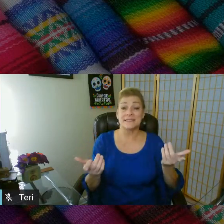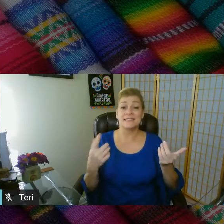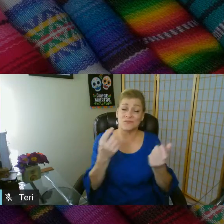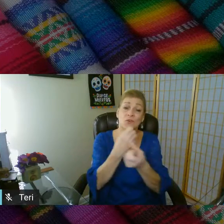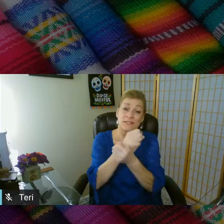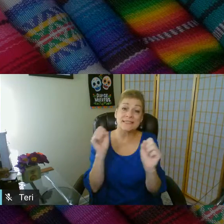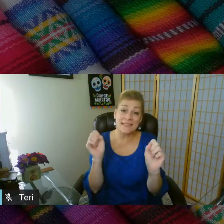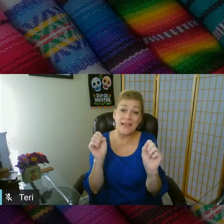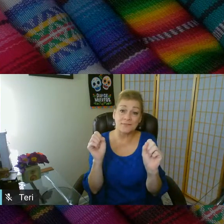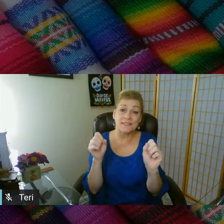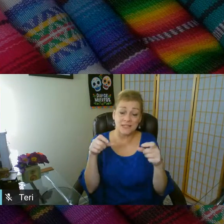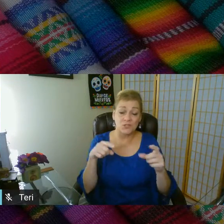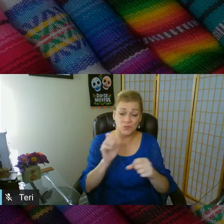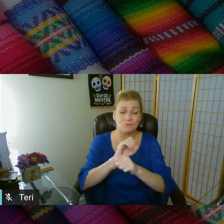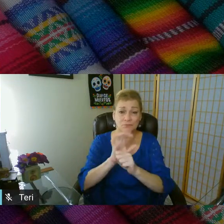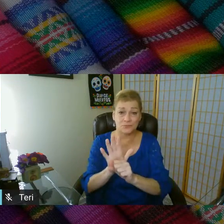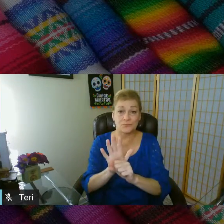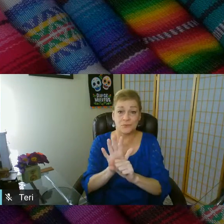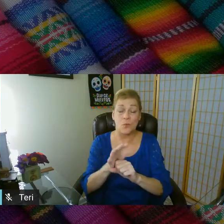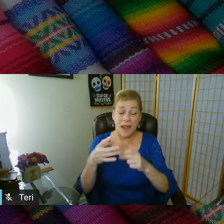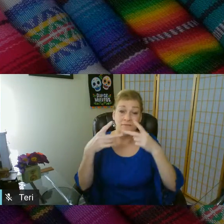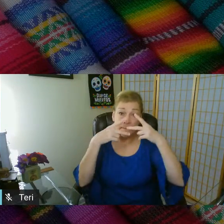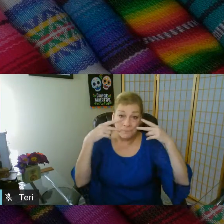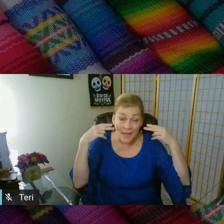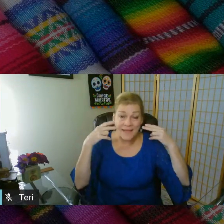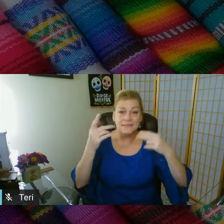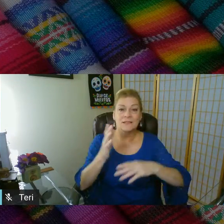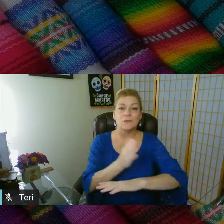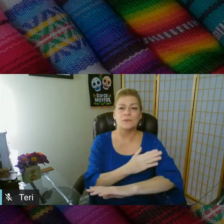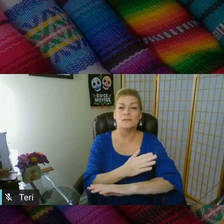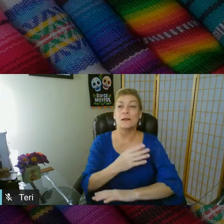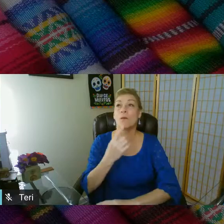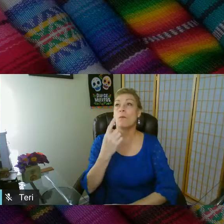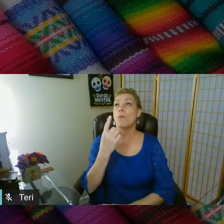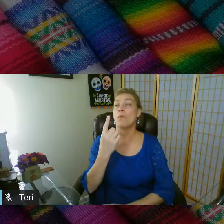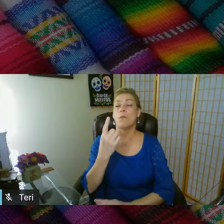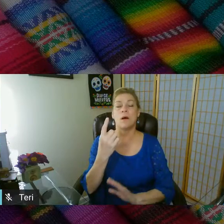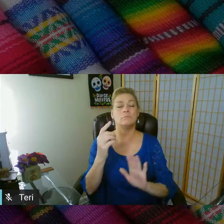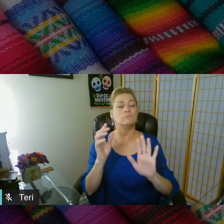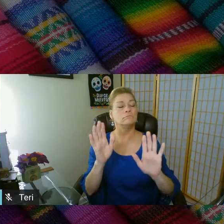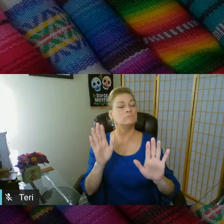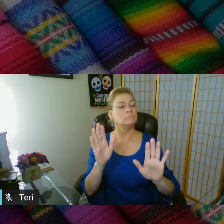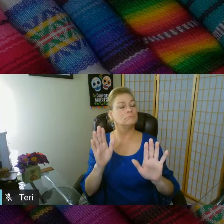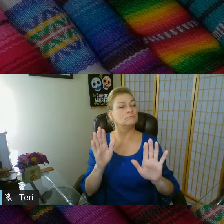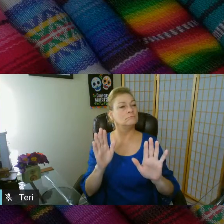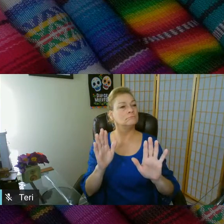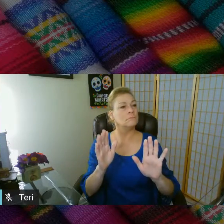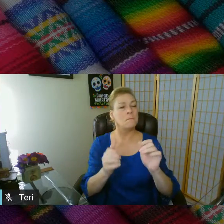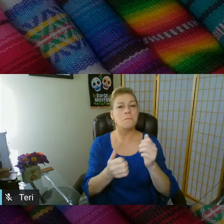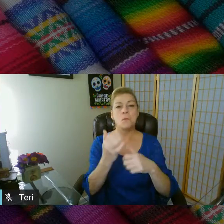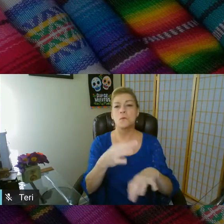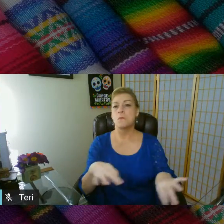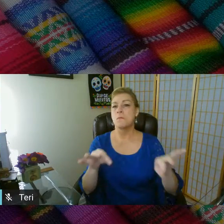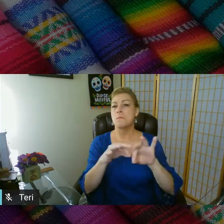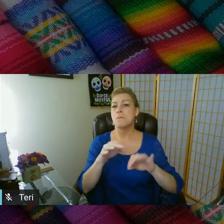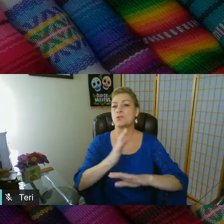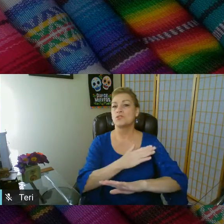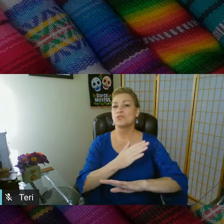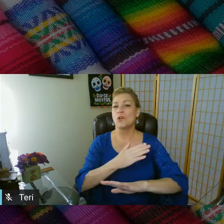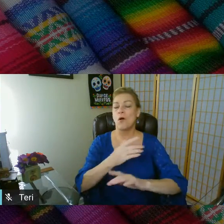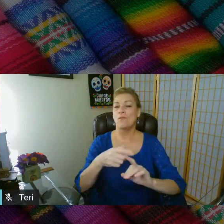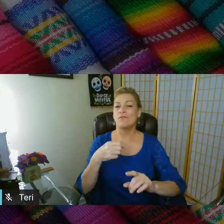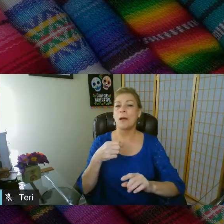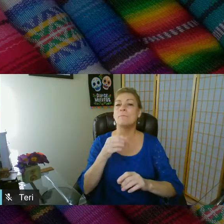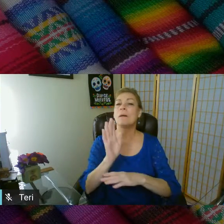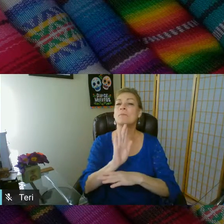activities during this time of pandemic. So he will be singing one of the main songs from the movie Coco, Remember Me, and